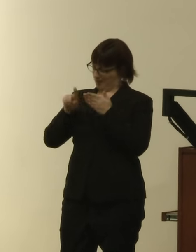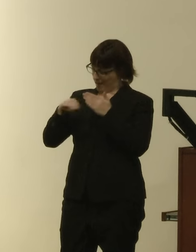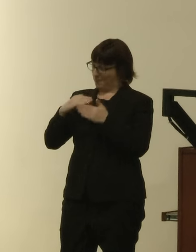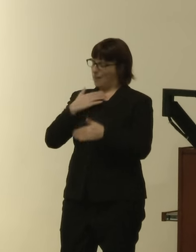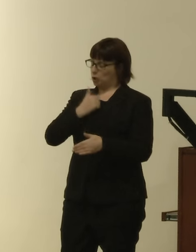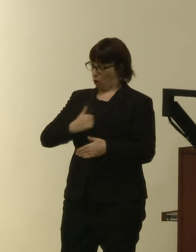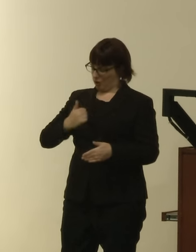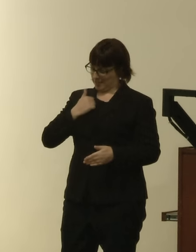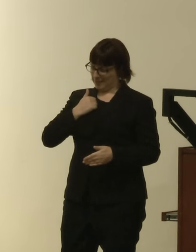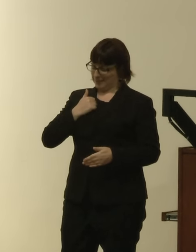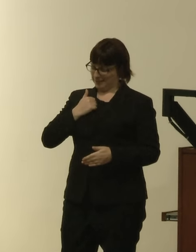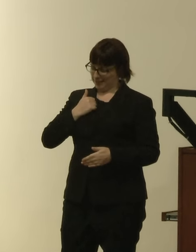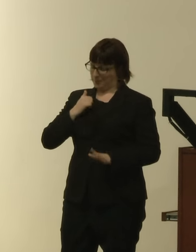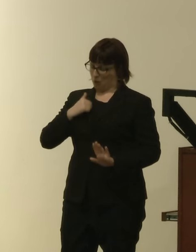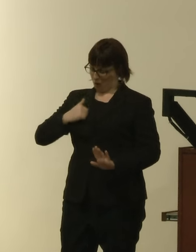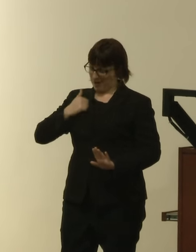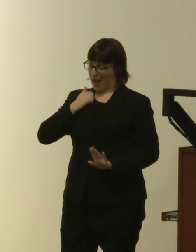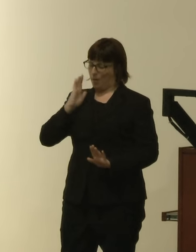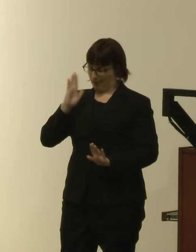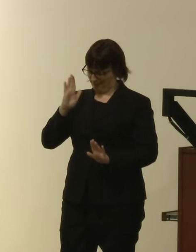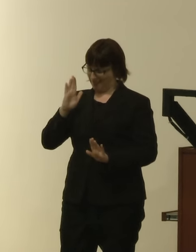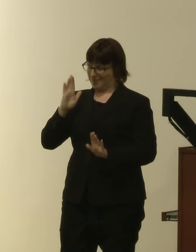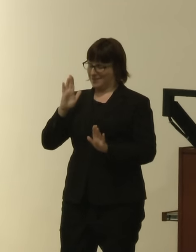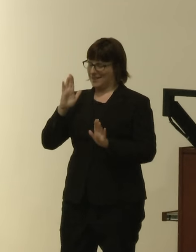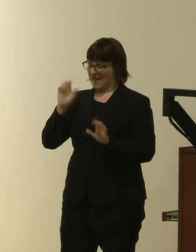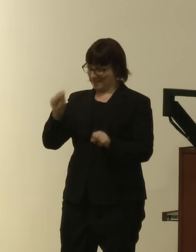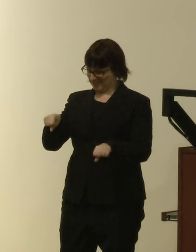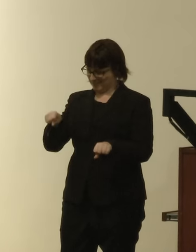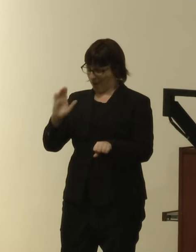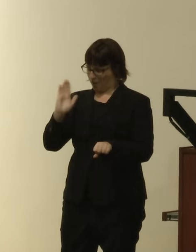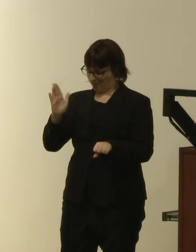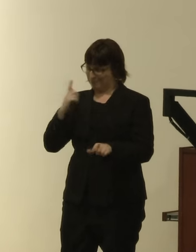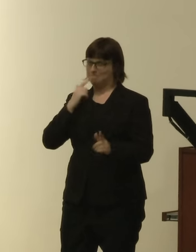I'm sorry. Totally busted.